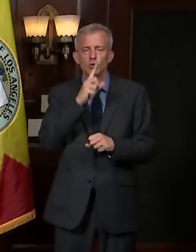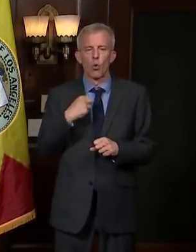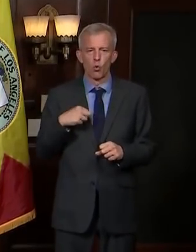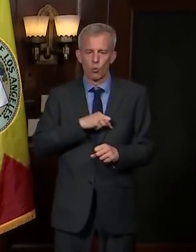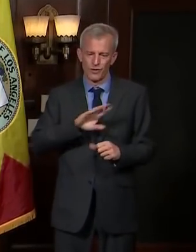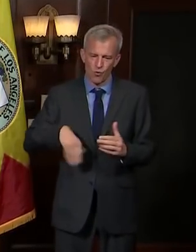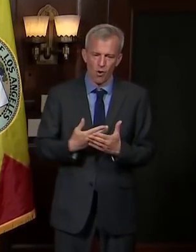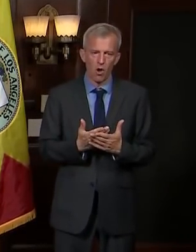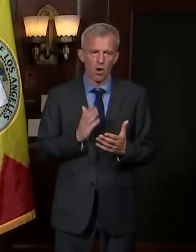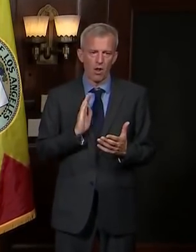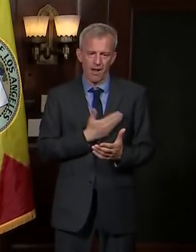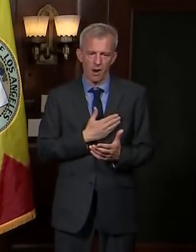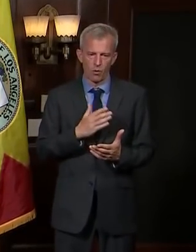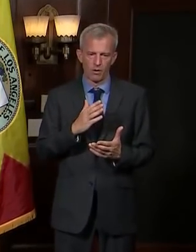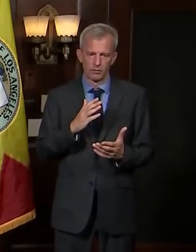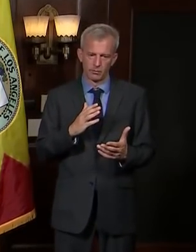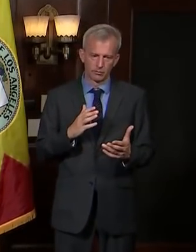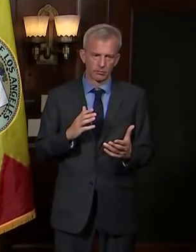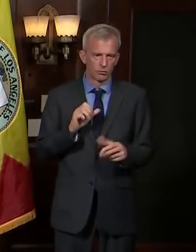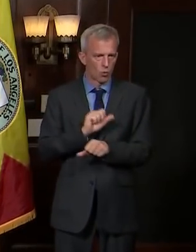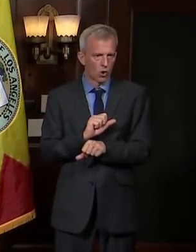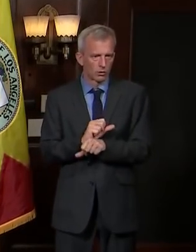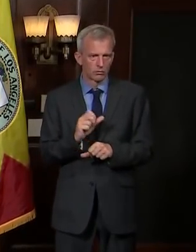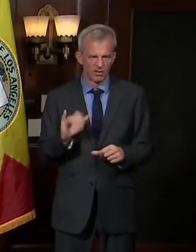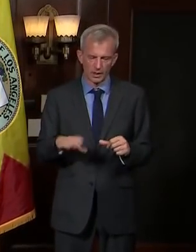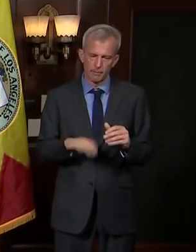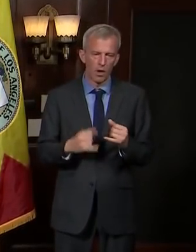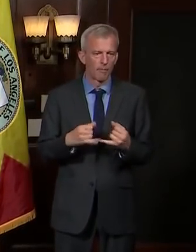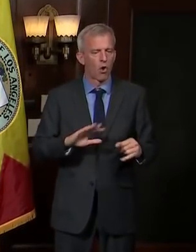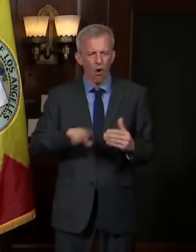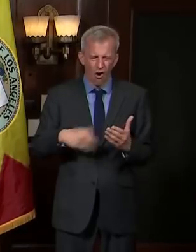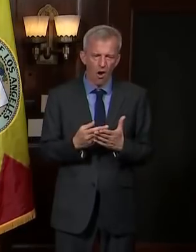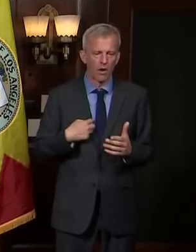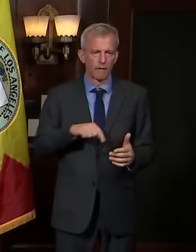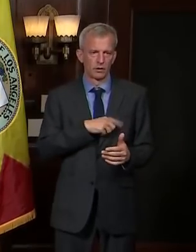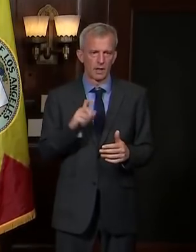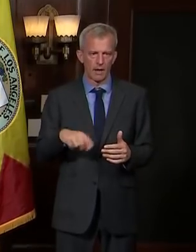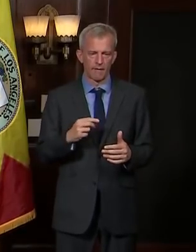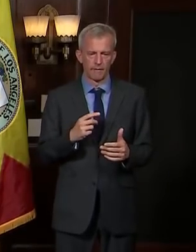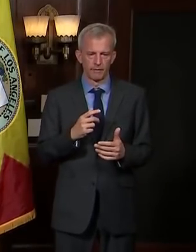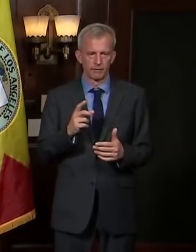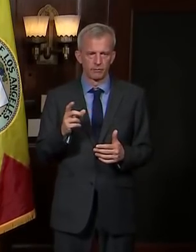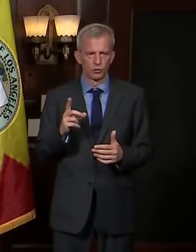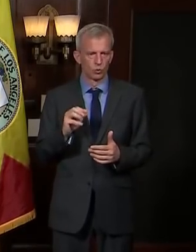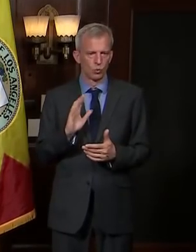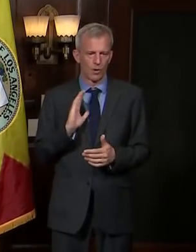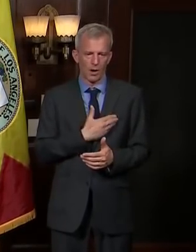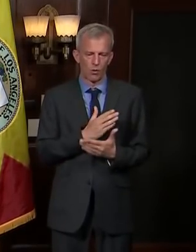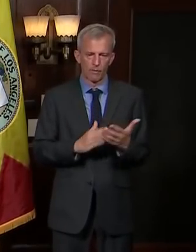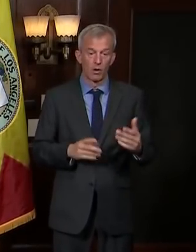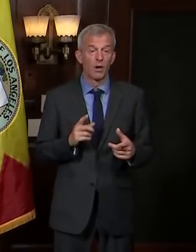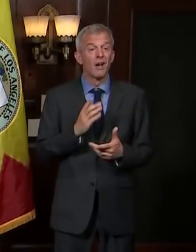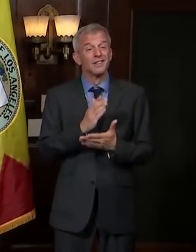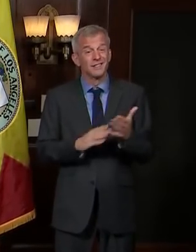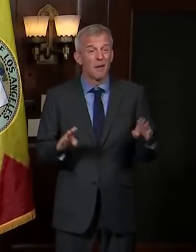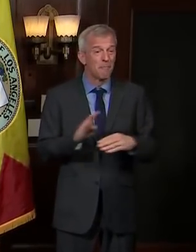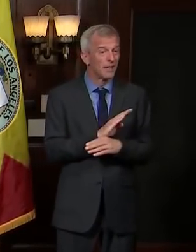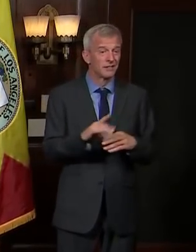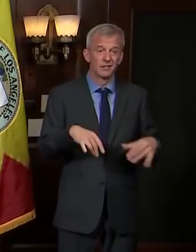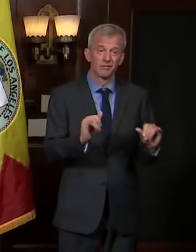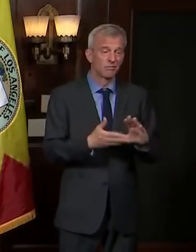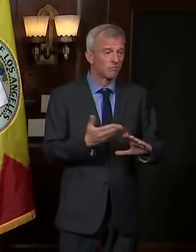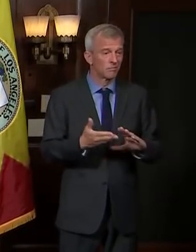line. Yet still, some non-essential businesses continue to operate, putting everybody at risk. All of